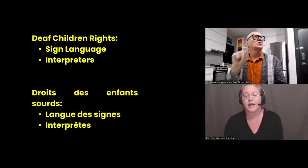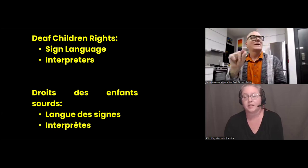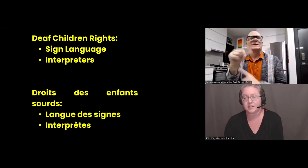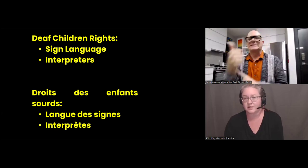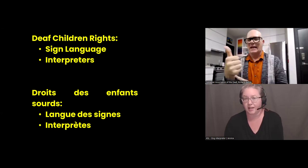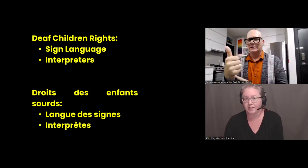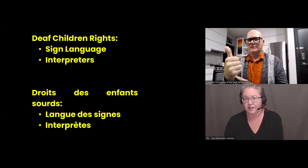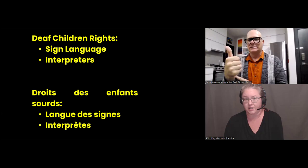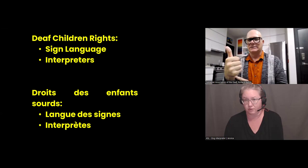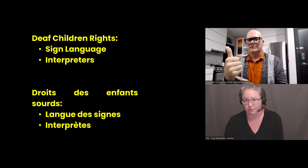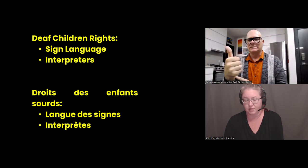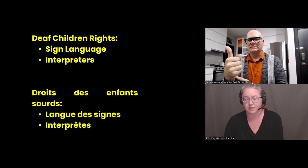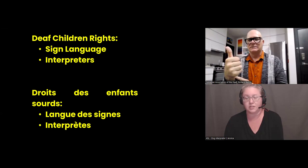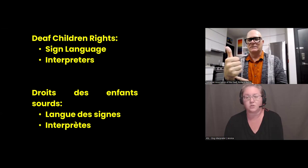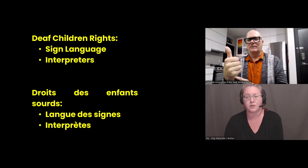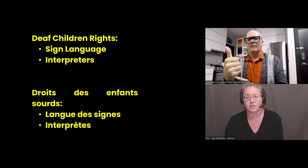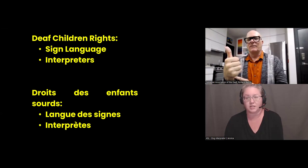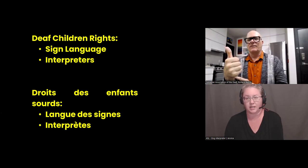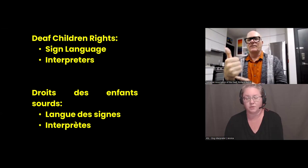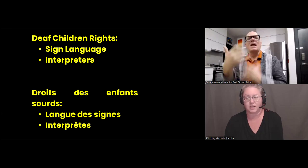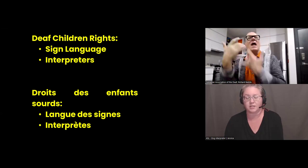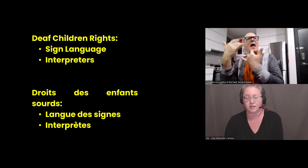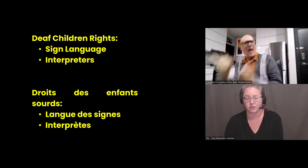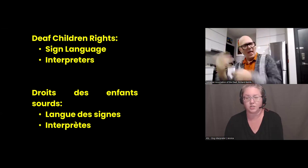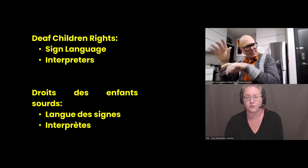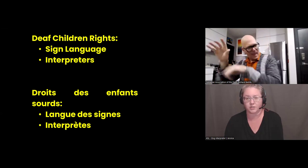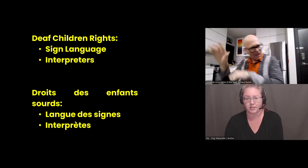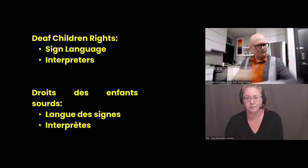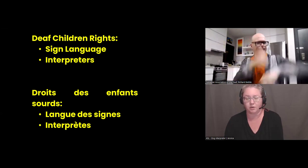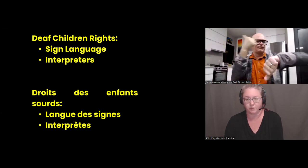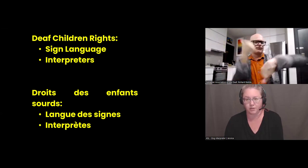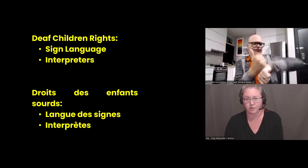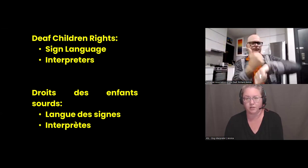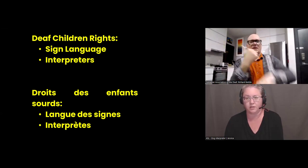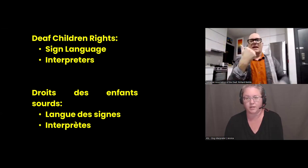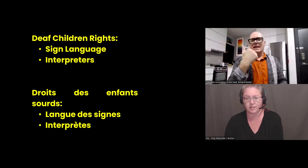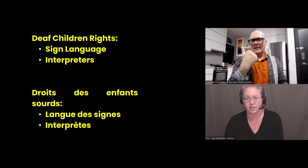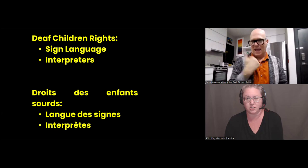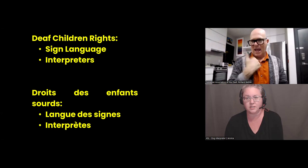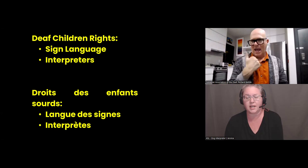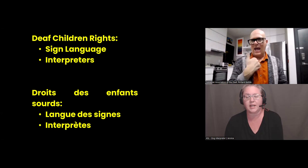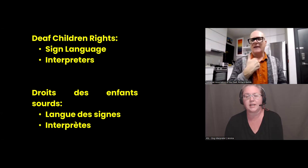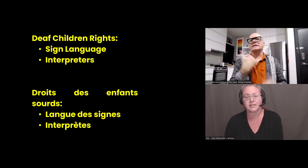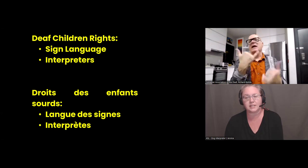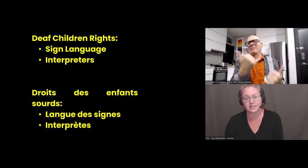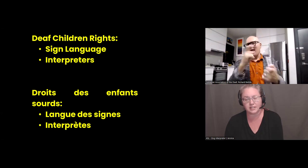Canada signed that agreement in 2010 when that declaration first came out from the United Nations, and has